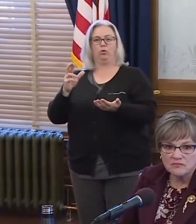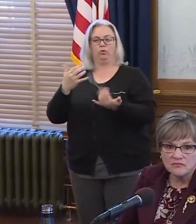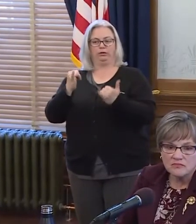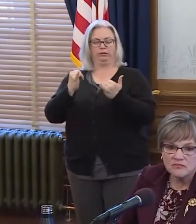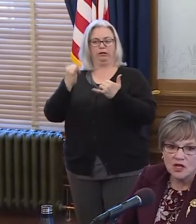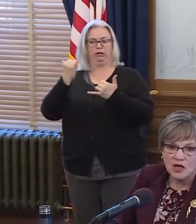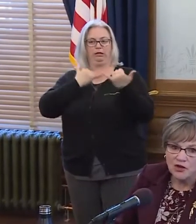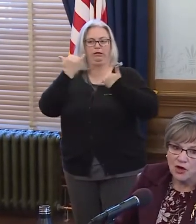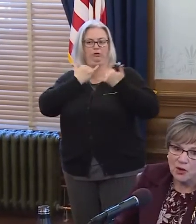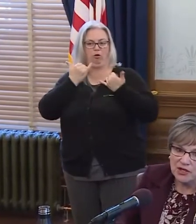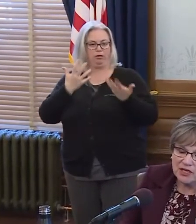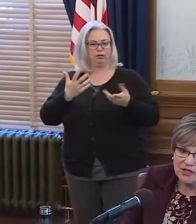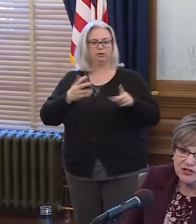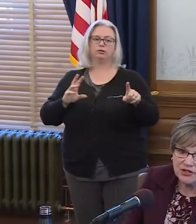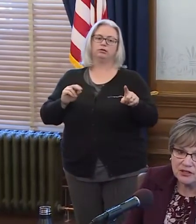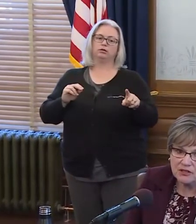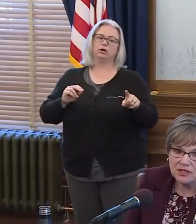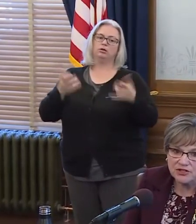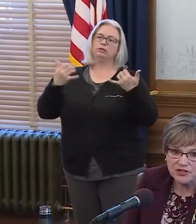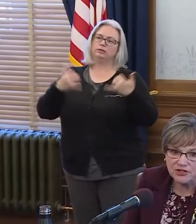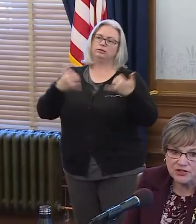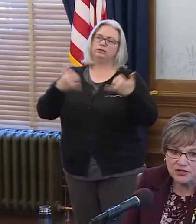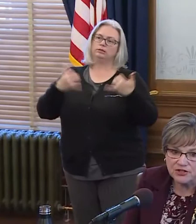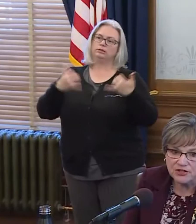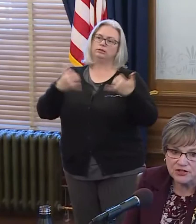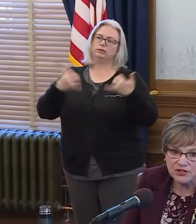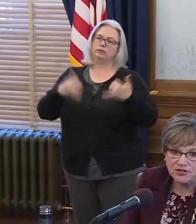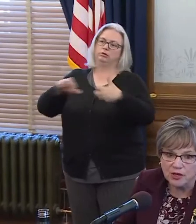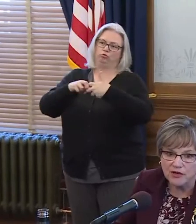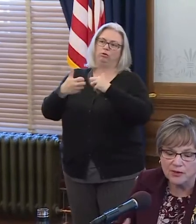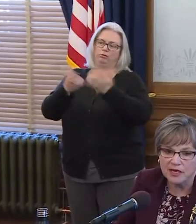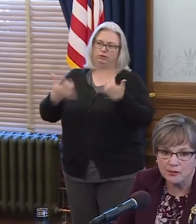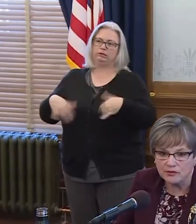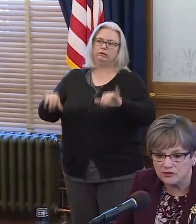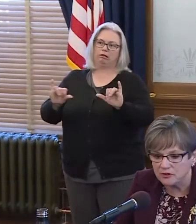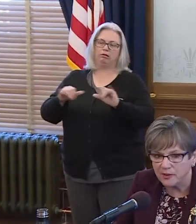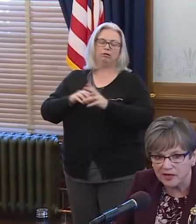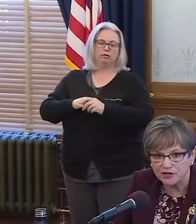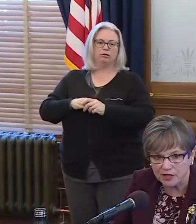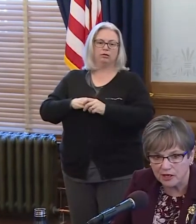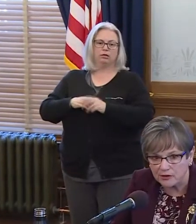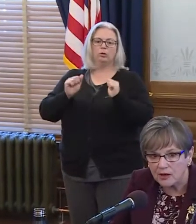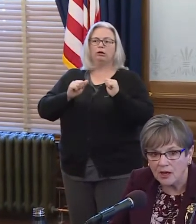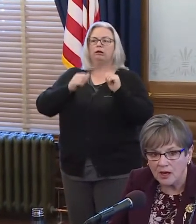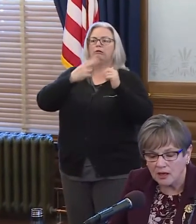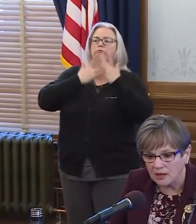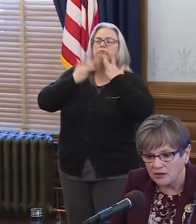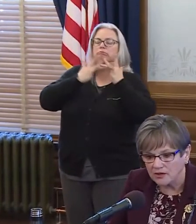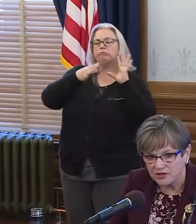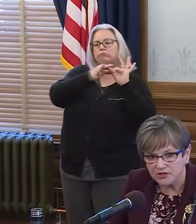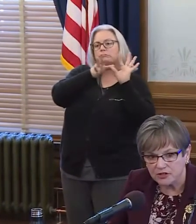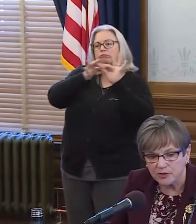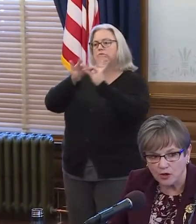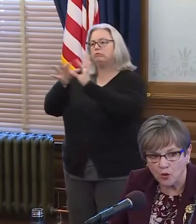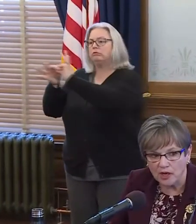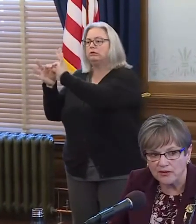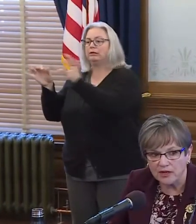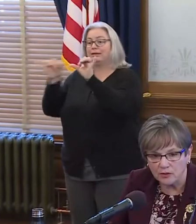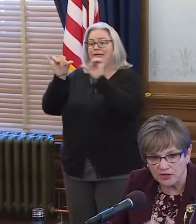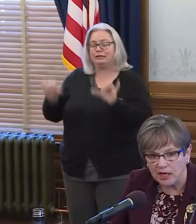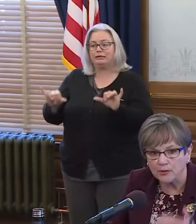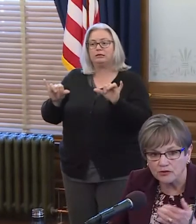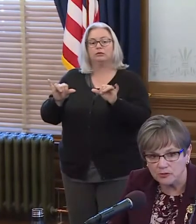still getting those calls. No, it is still a system problem. You know, we have been able to patch together the system in a